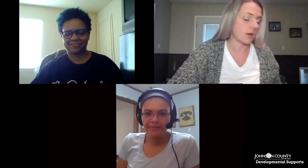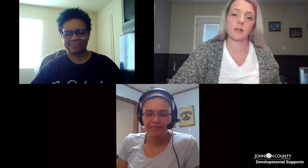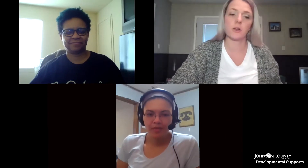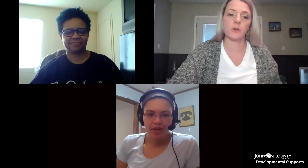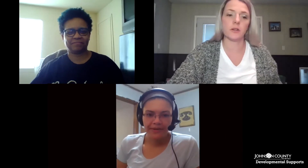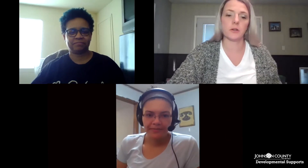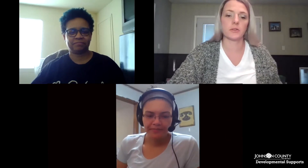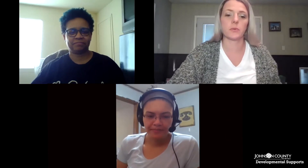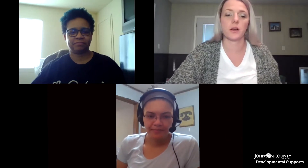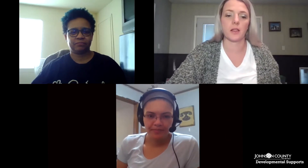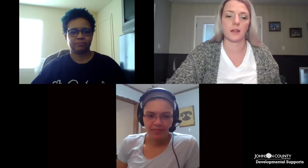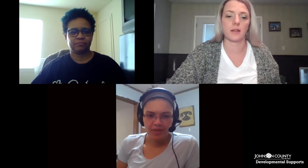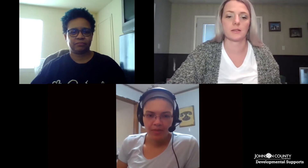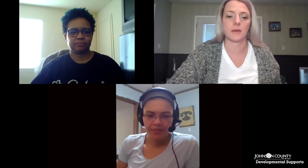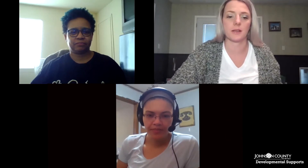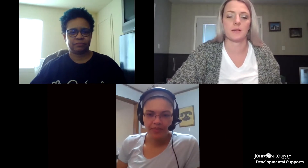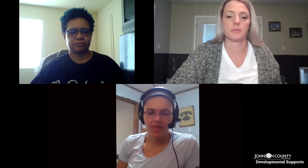Well, who knows what holiday is coming up?